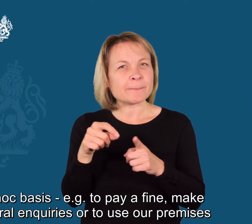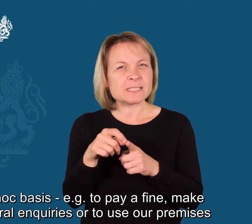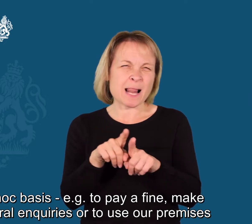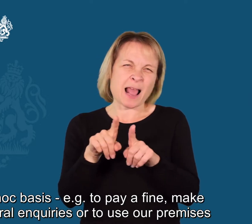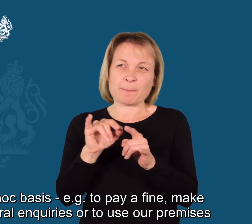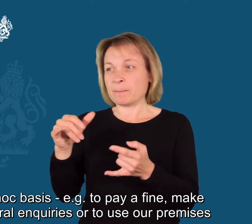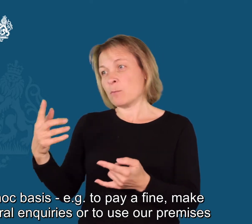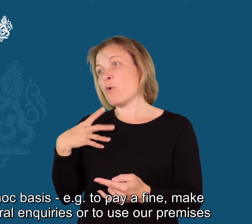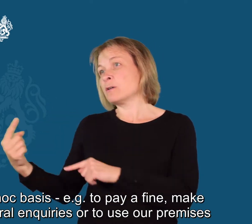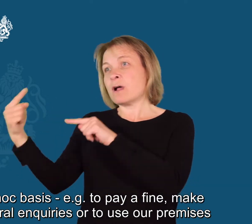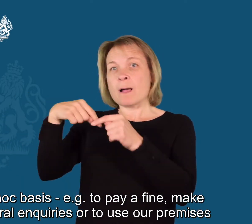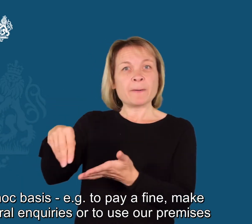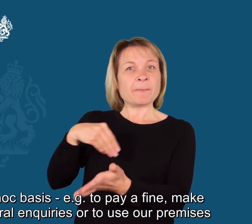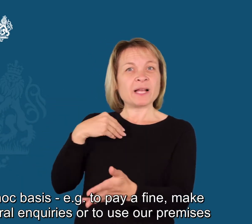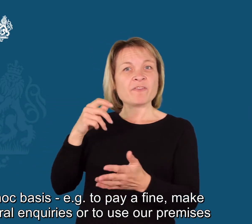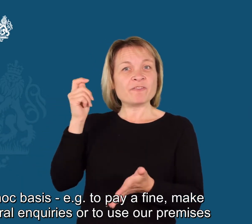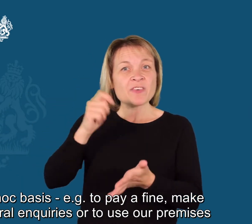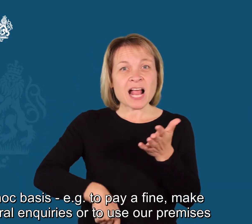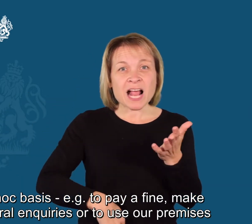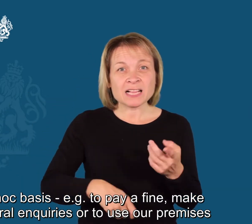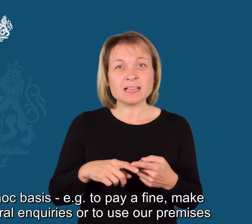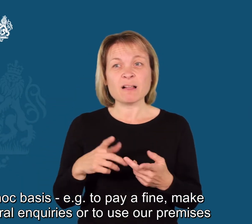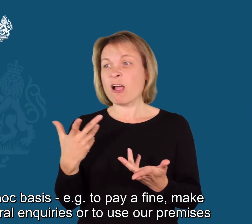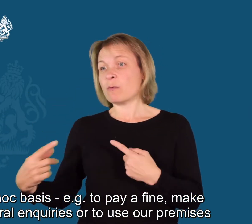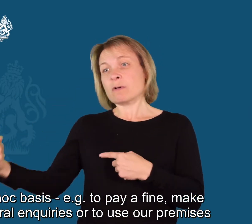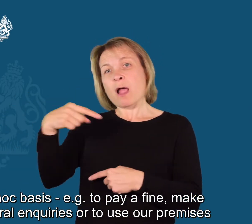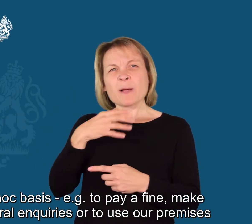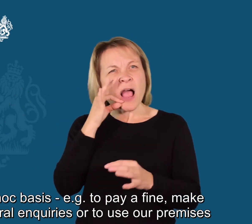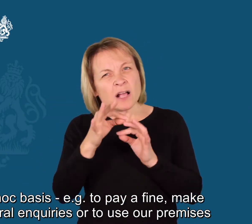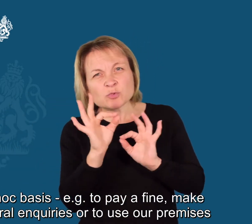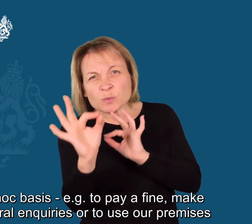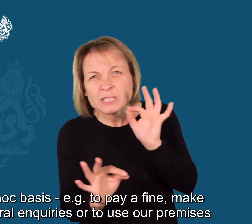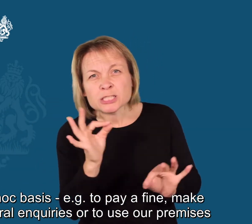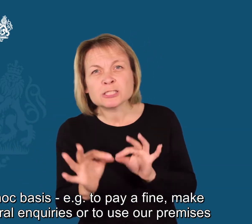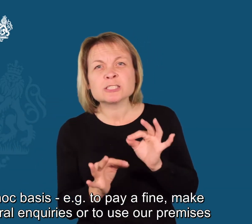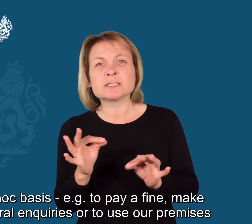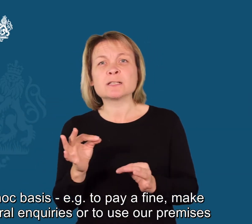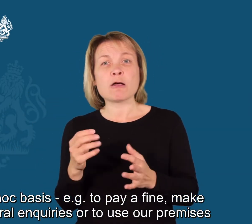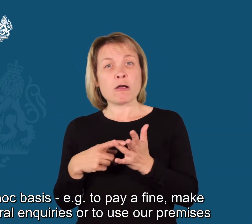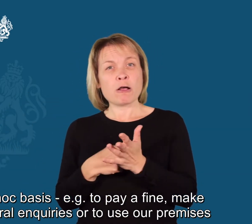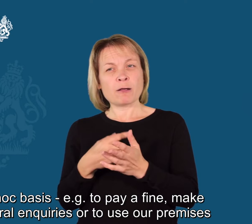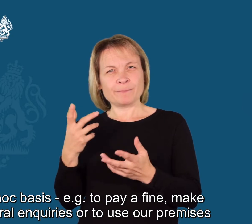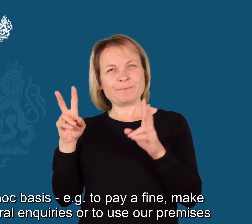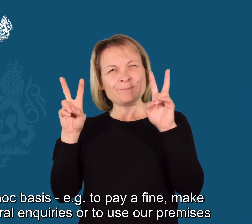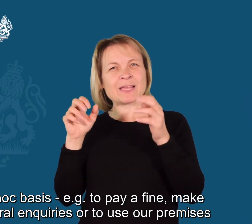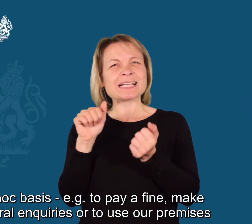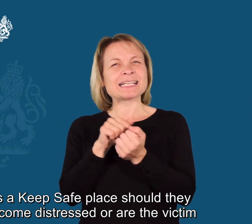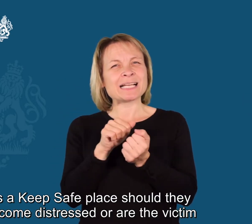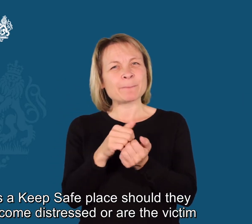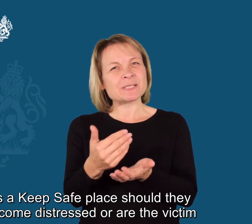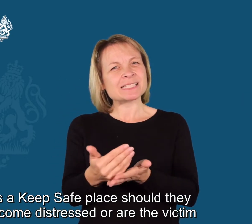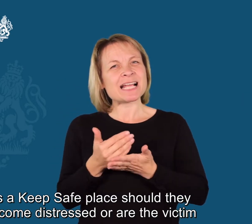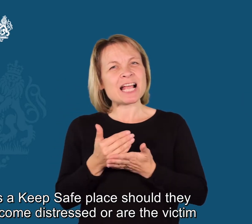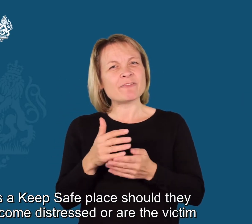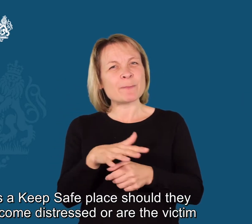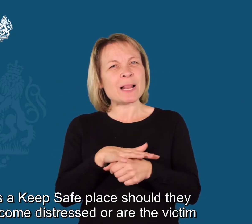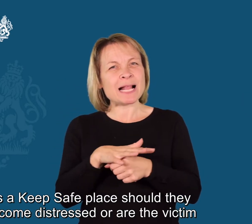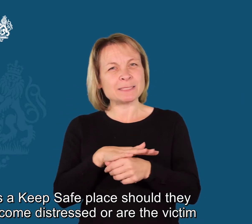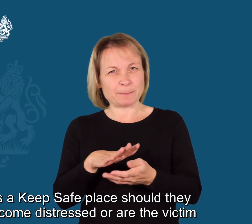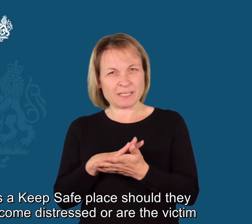basis, for example, to pay a fine, make general inquiries, or to use our premises as a keep-safe place should